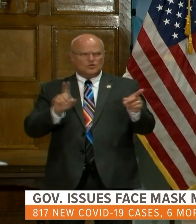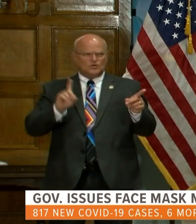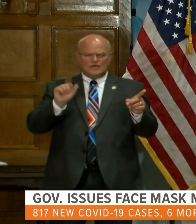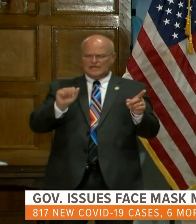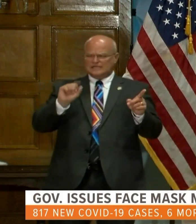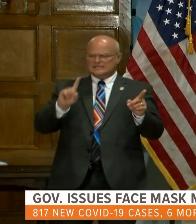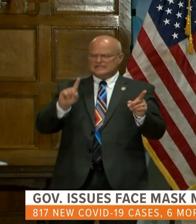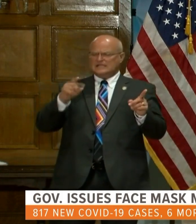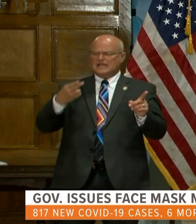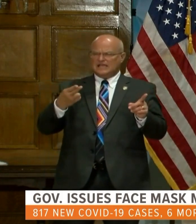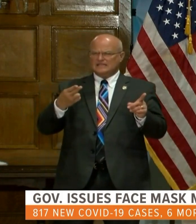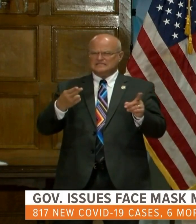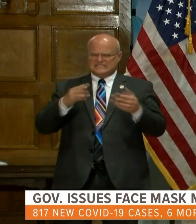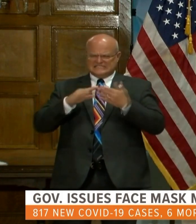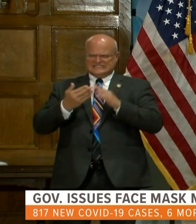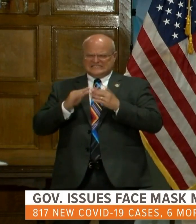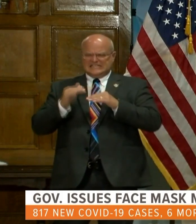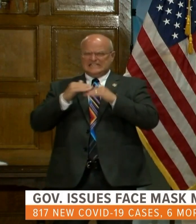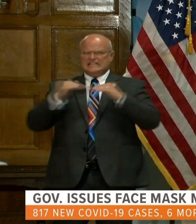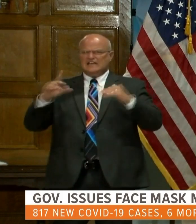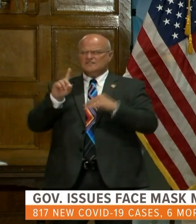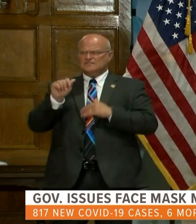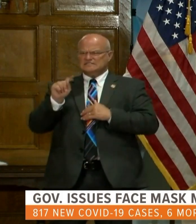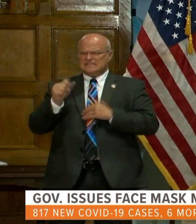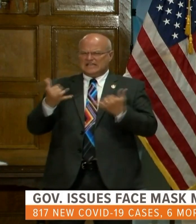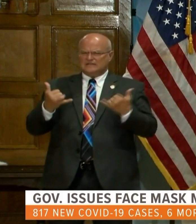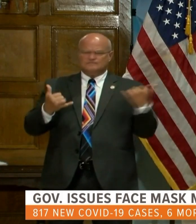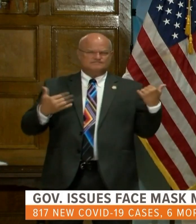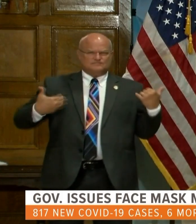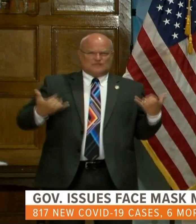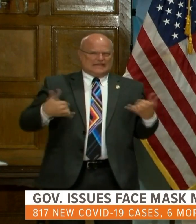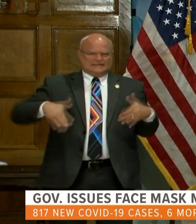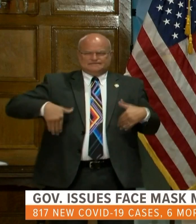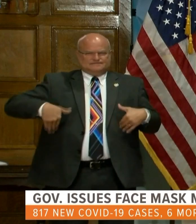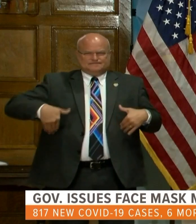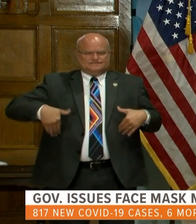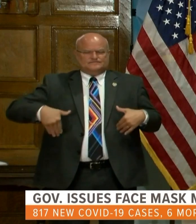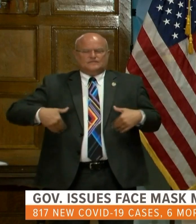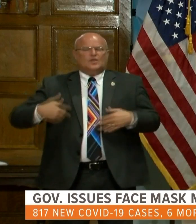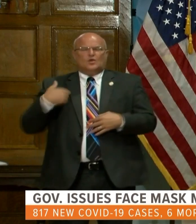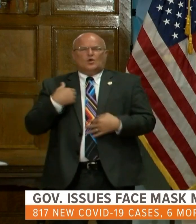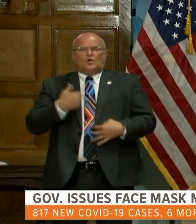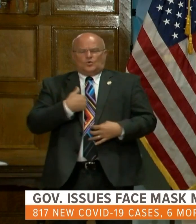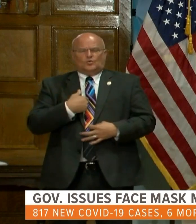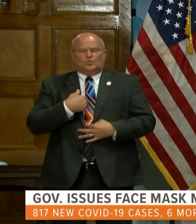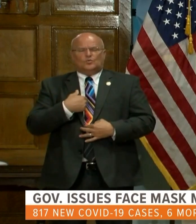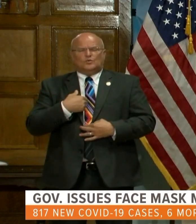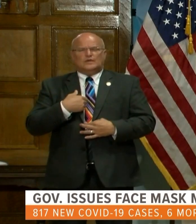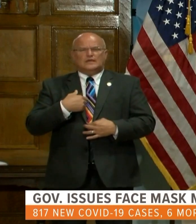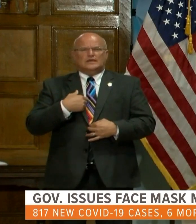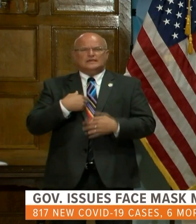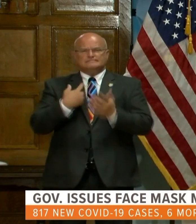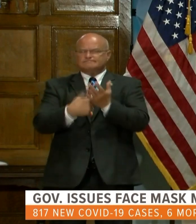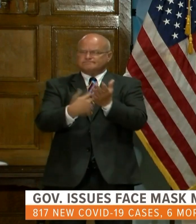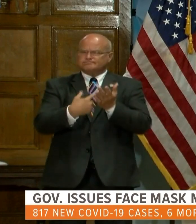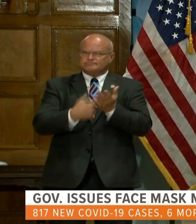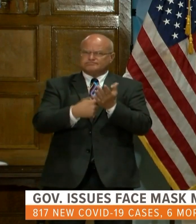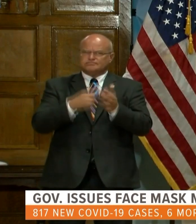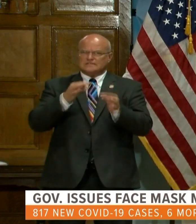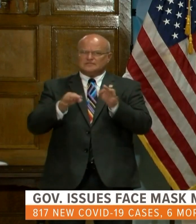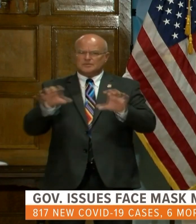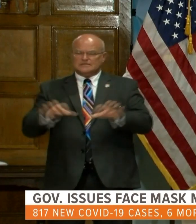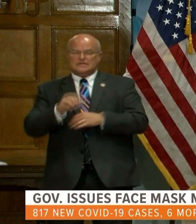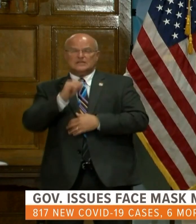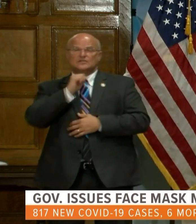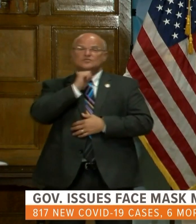ADH stand on releasing city-level data? At this time, we're not releasing it. We are in continuous talks about whether this should be